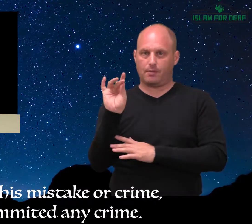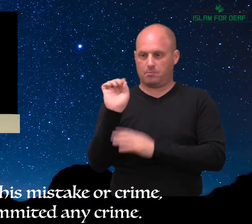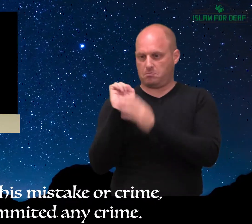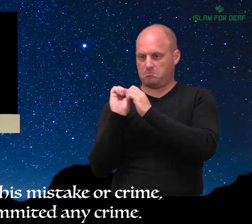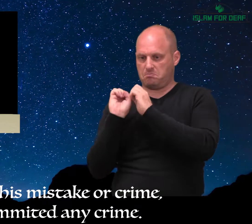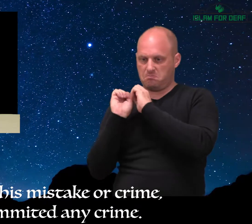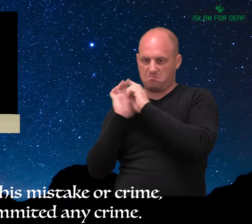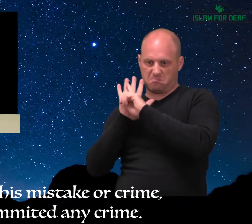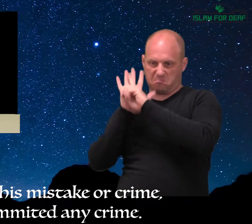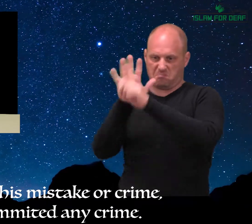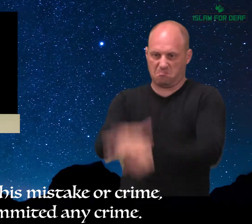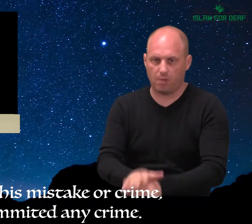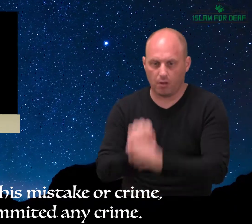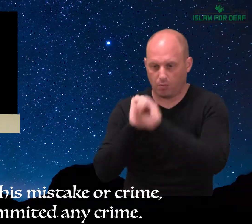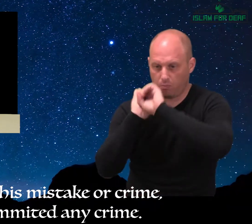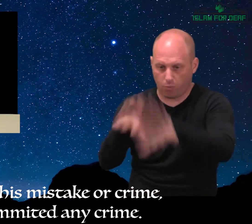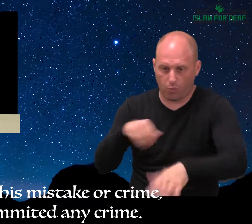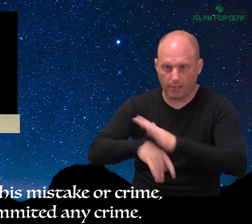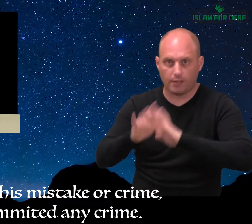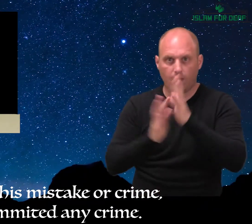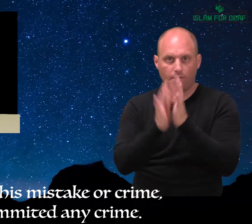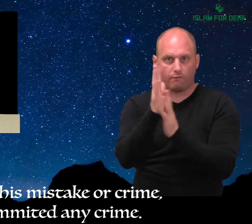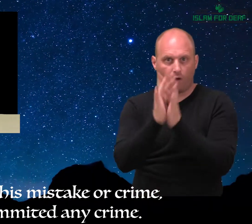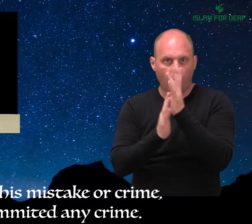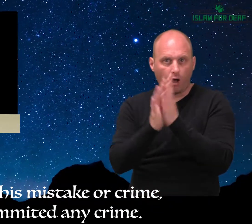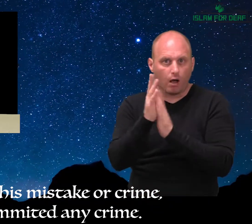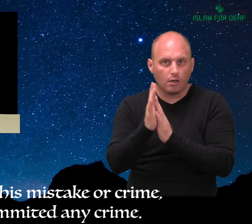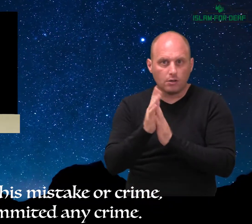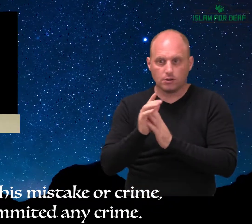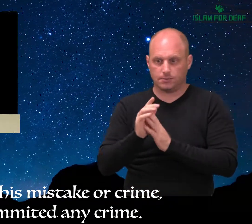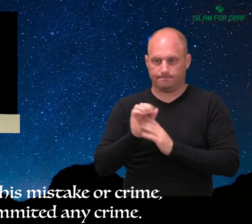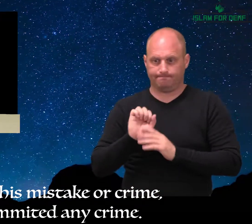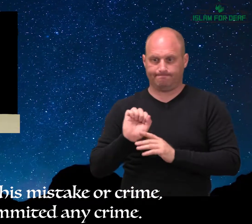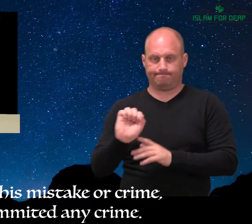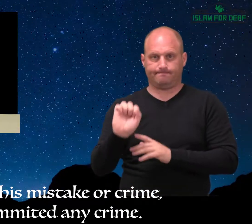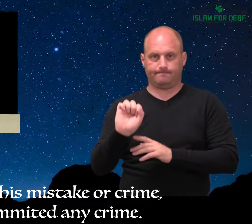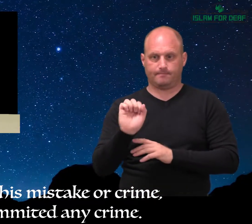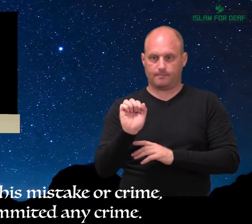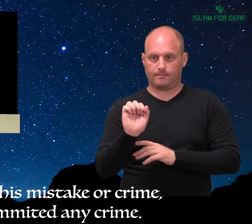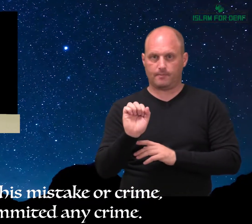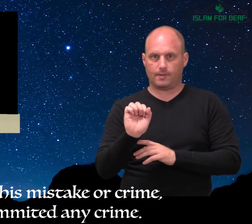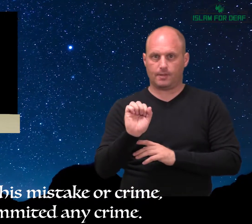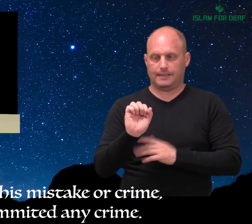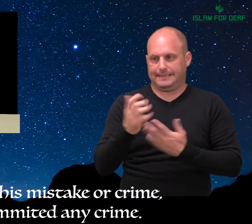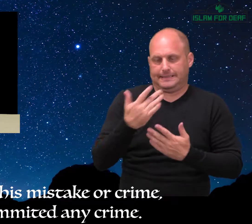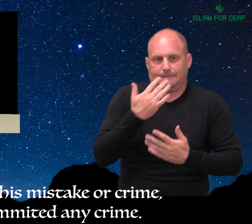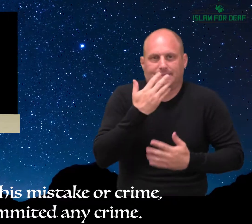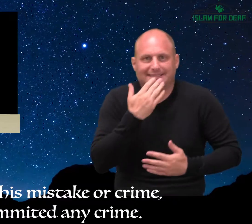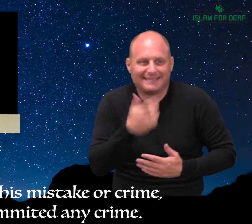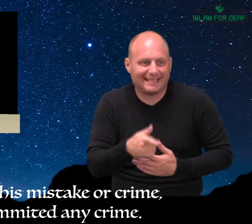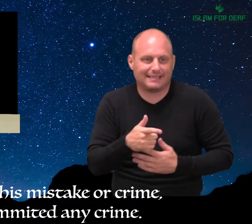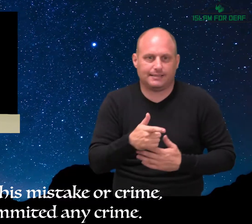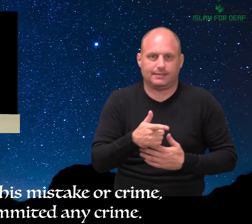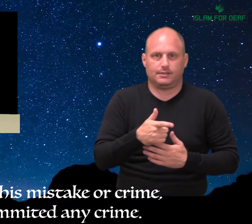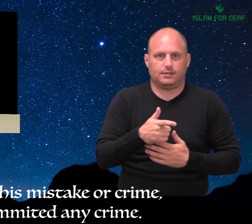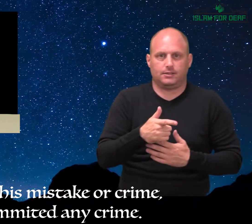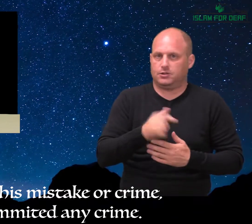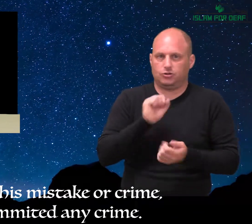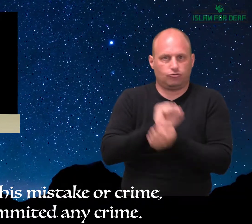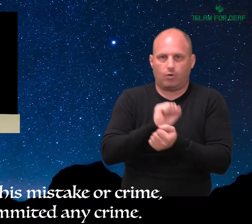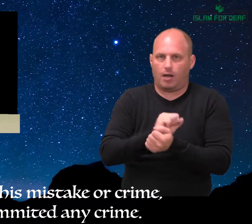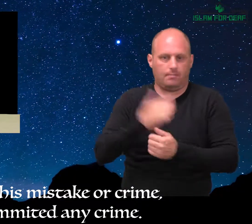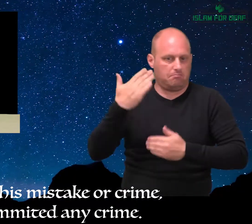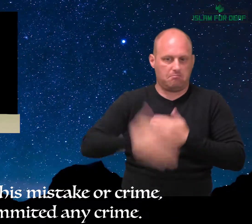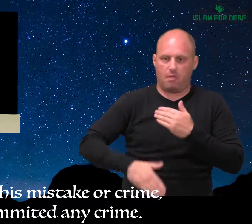and what was his mistake or his crime, he never committed any